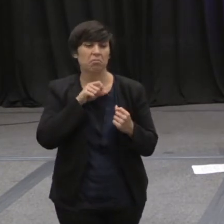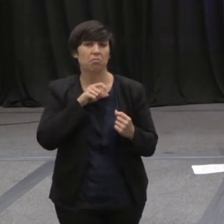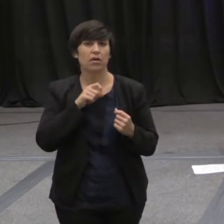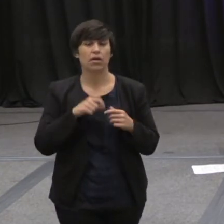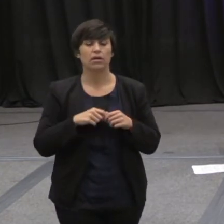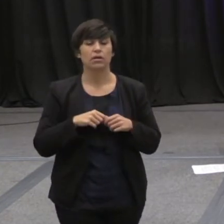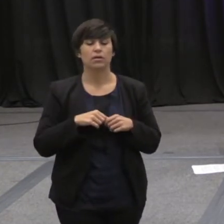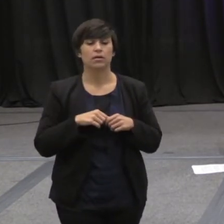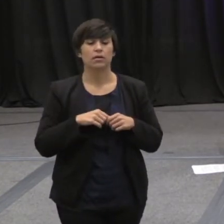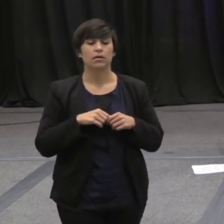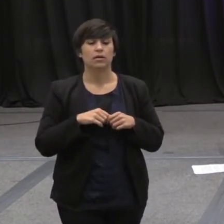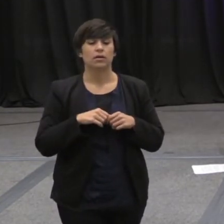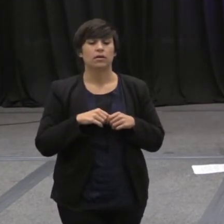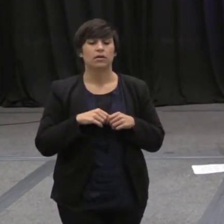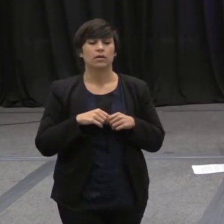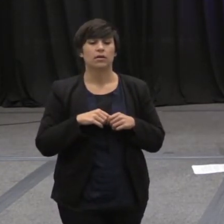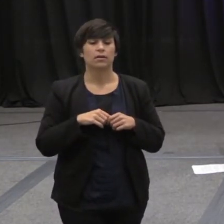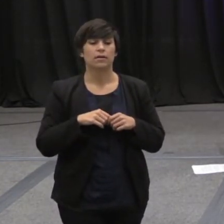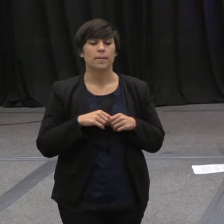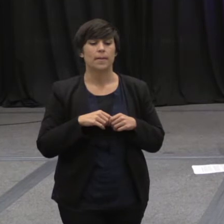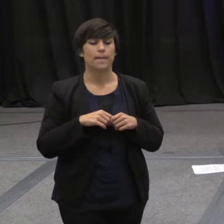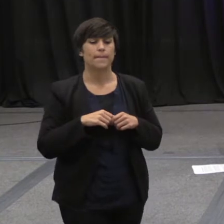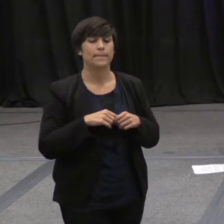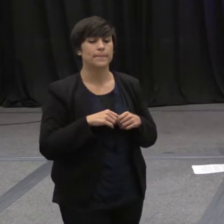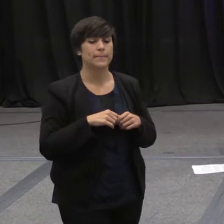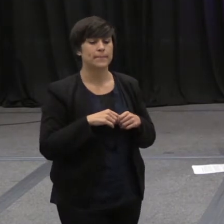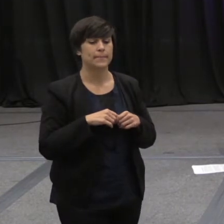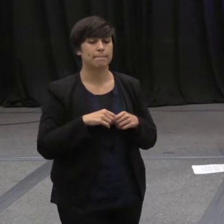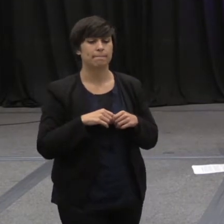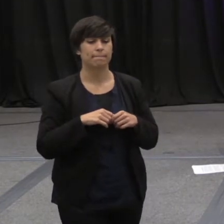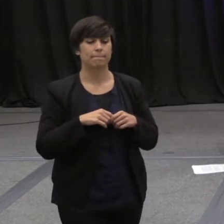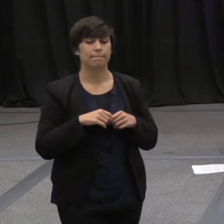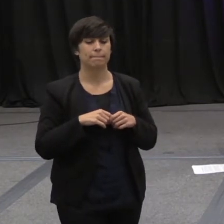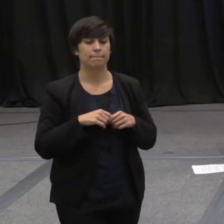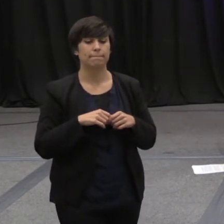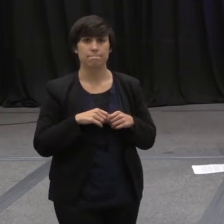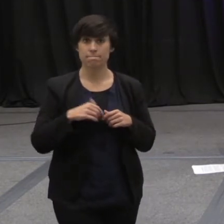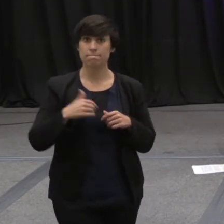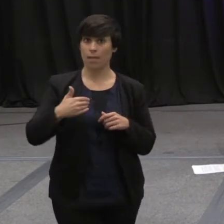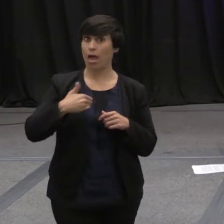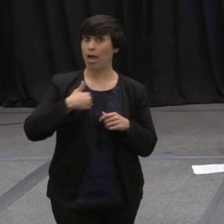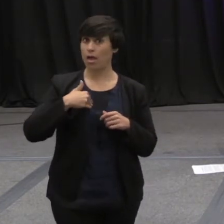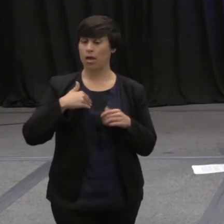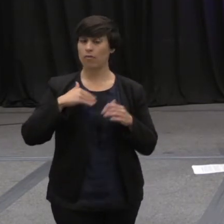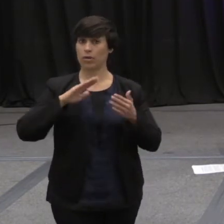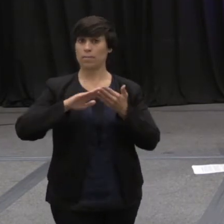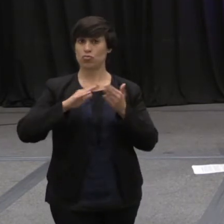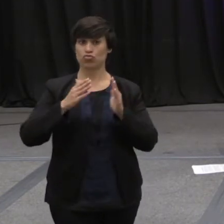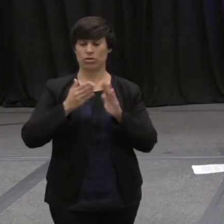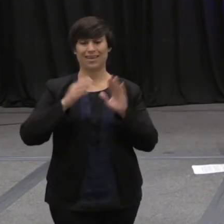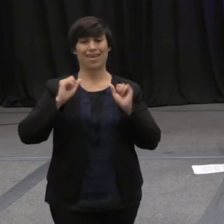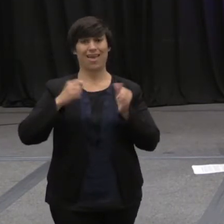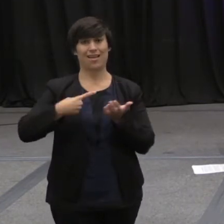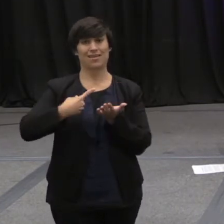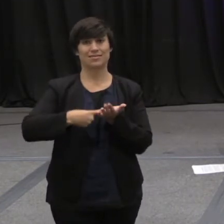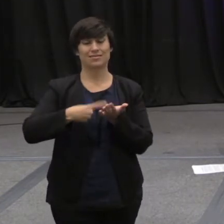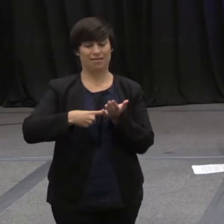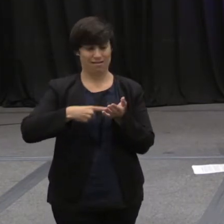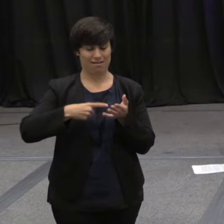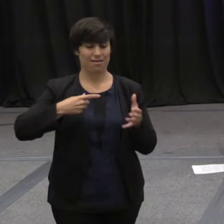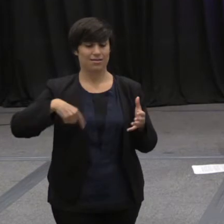And it's a very, very the community's there to have the discussion, but it's the